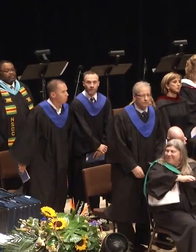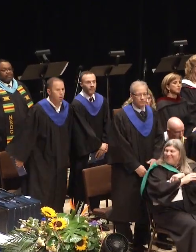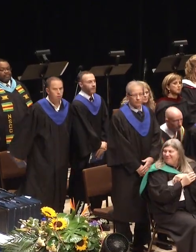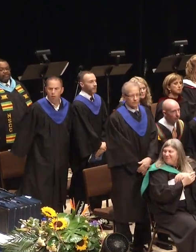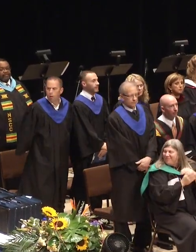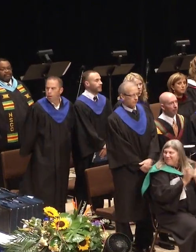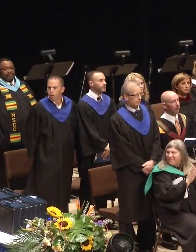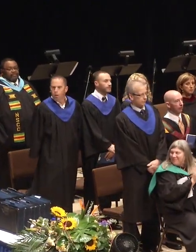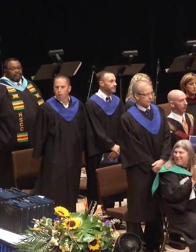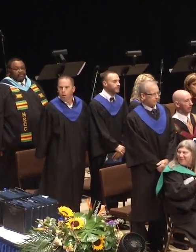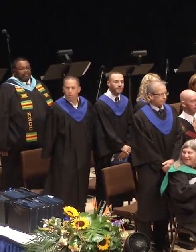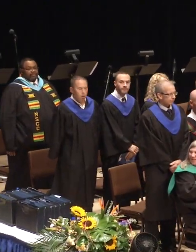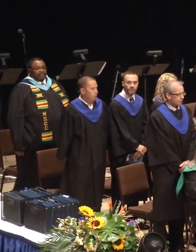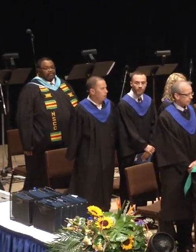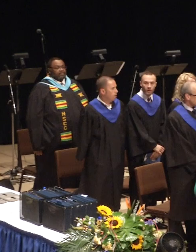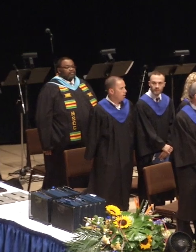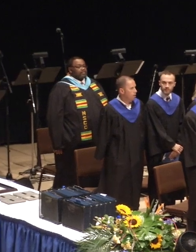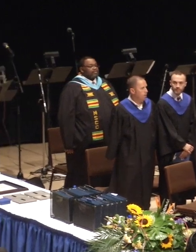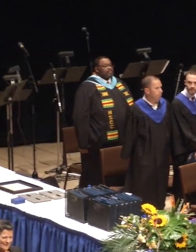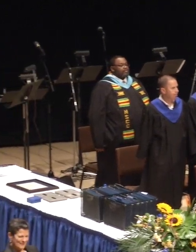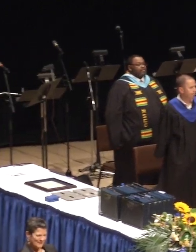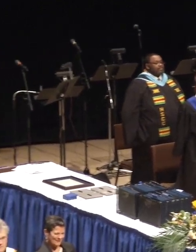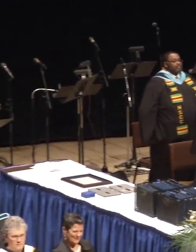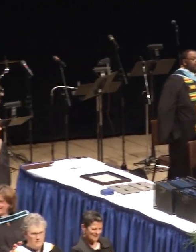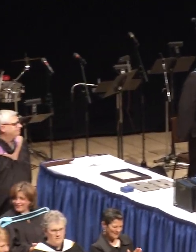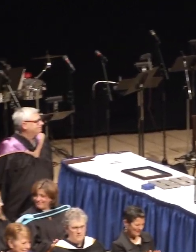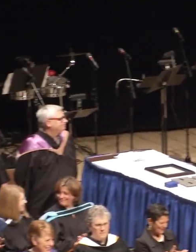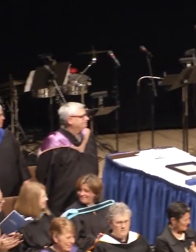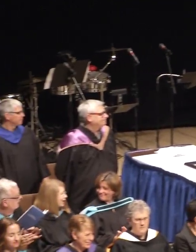All the staff and faculty.